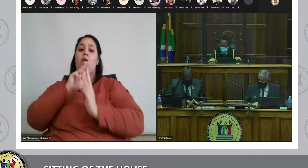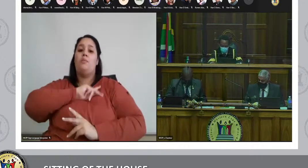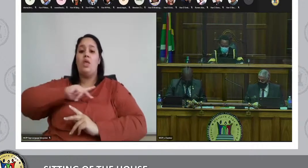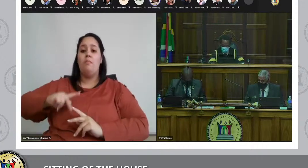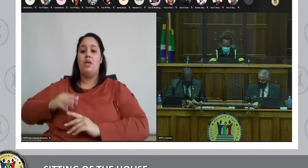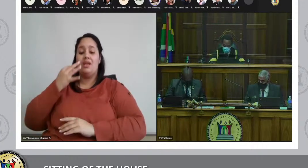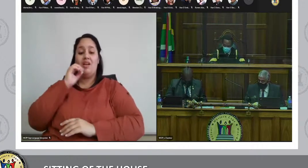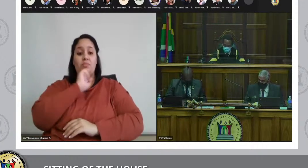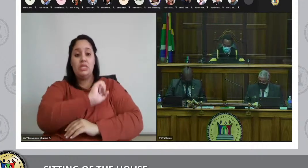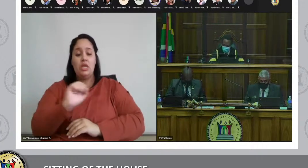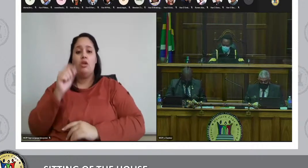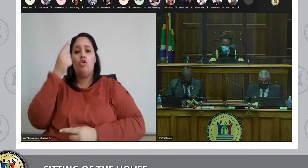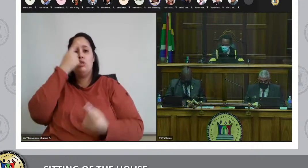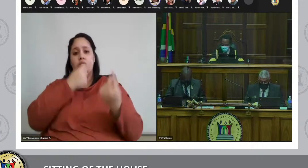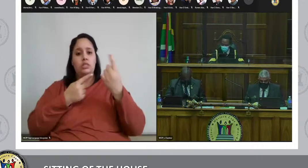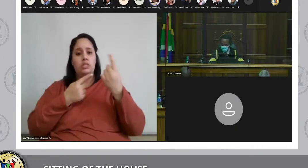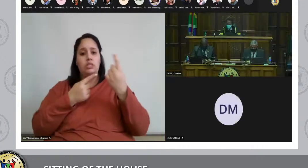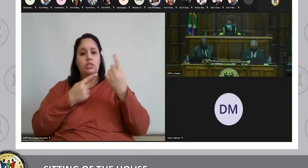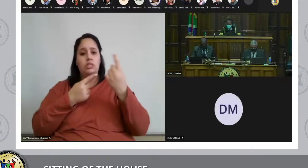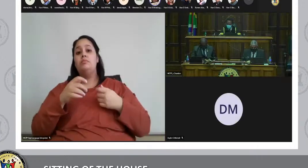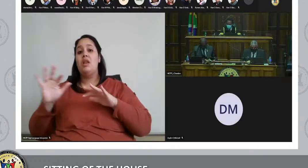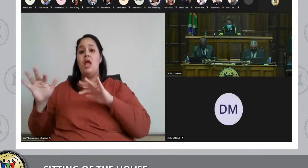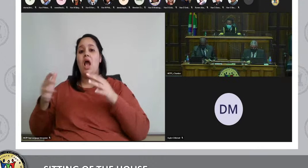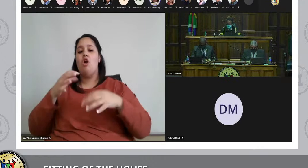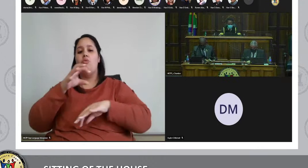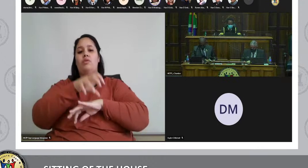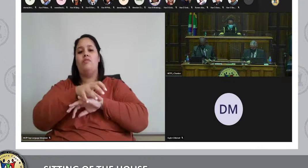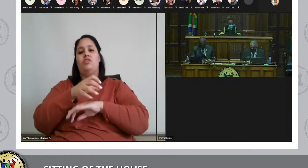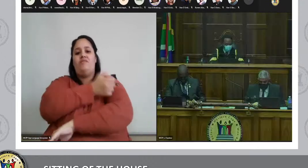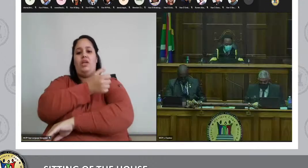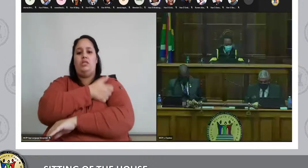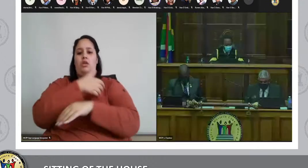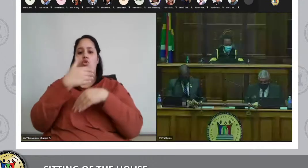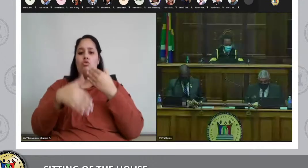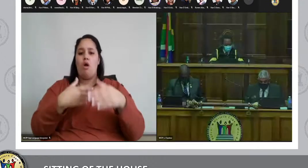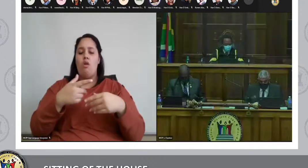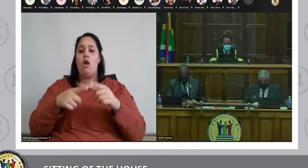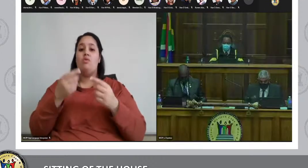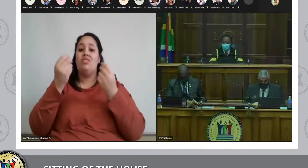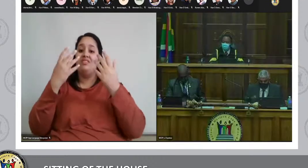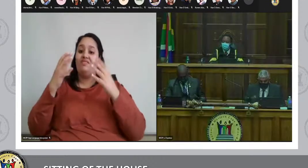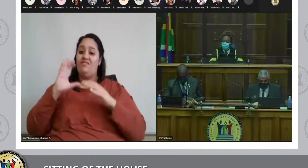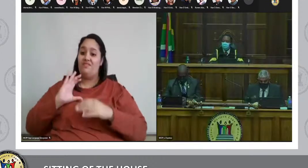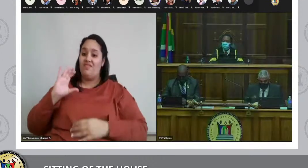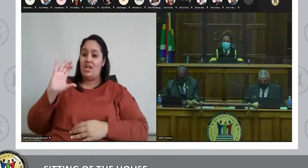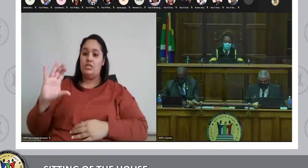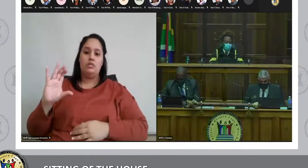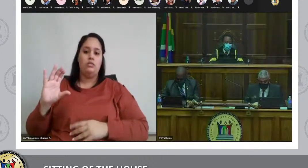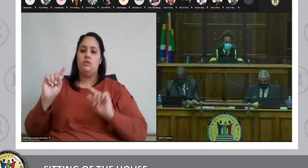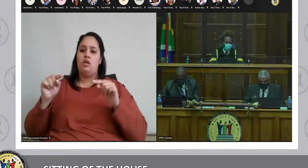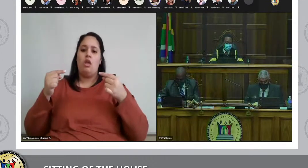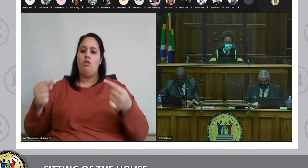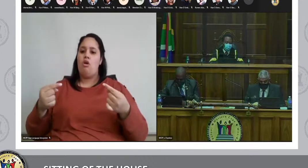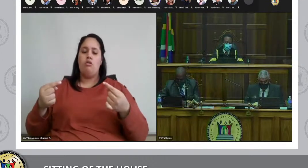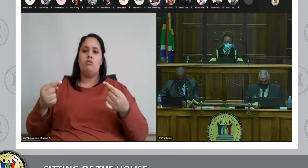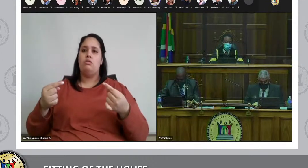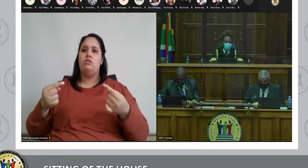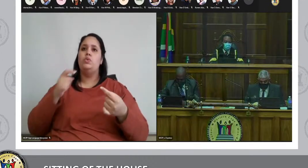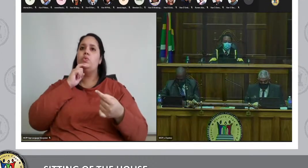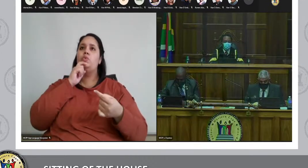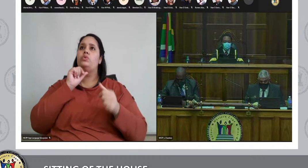government to consider the expenditure for provincial vaccine rollout. The funds could be put to better use